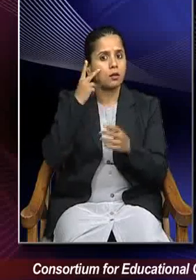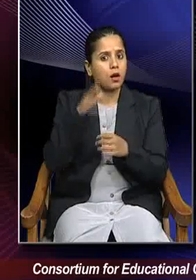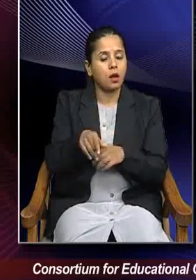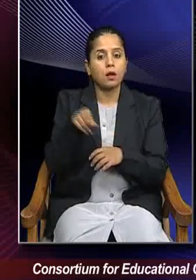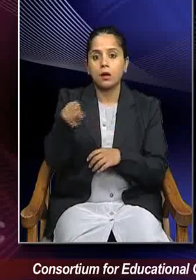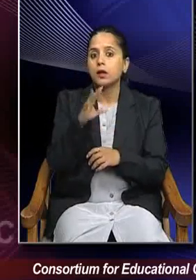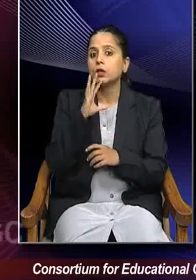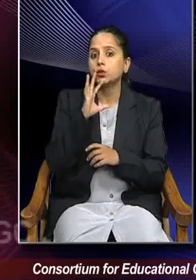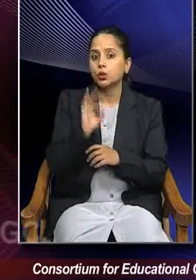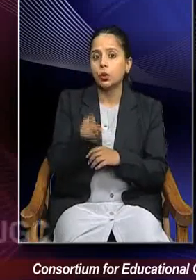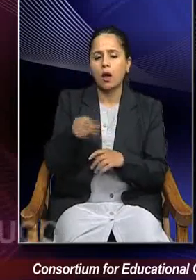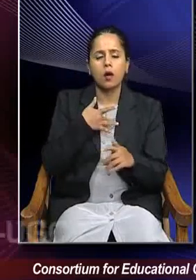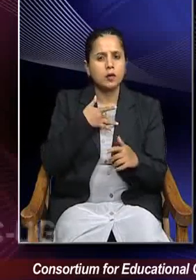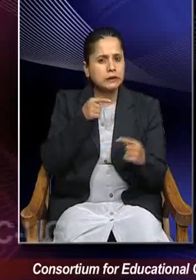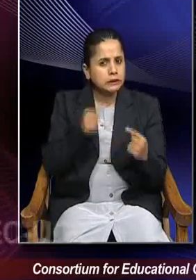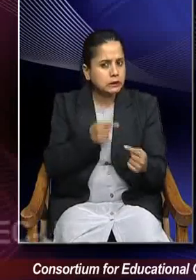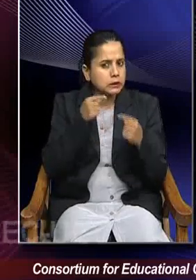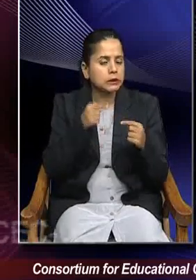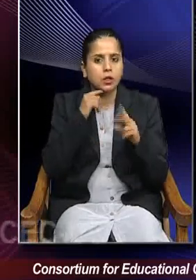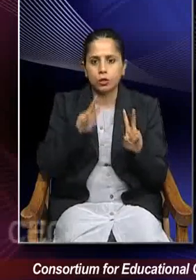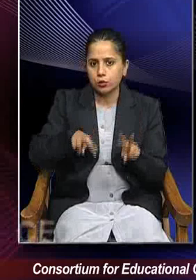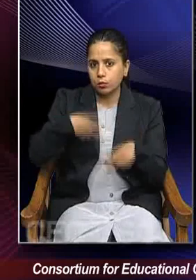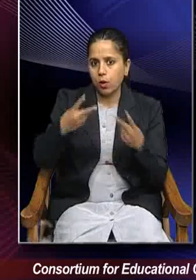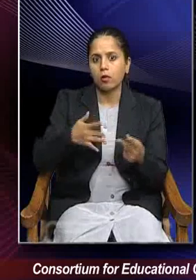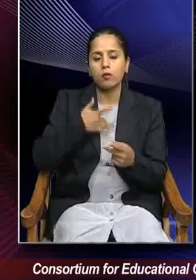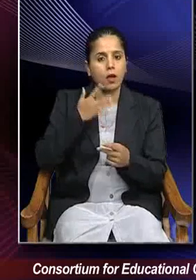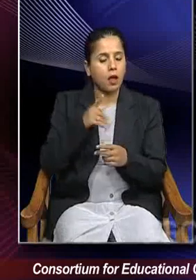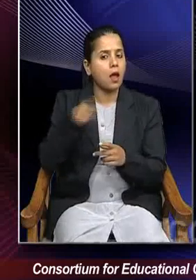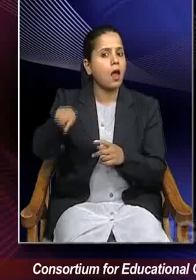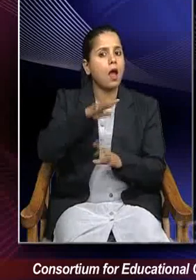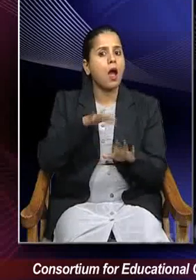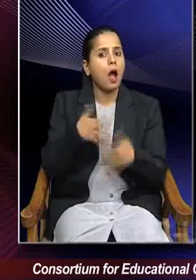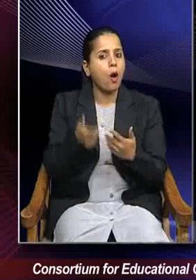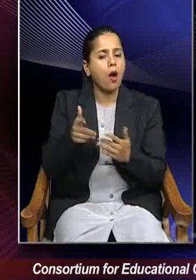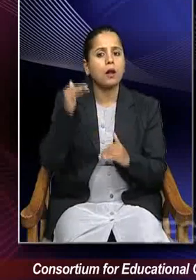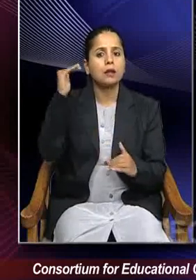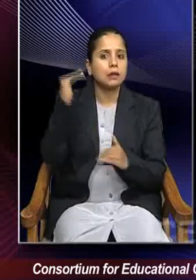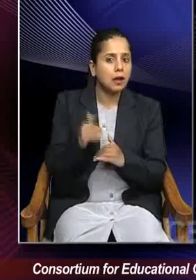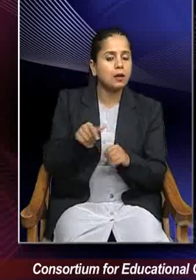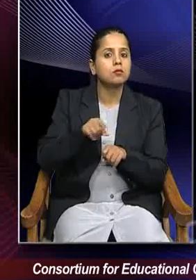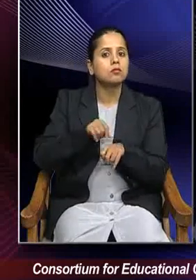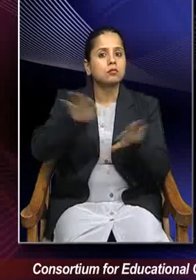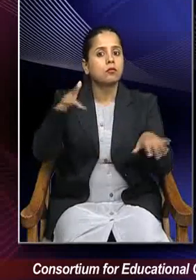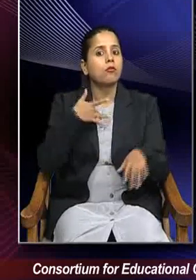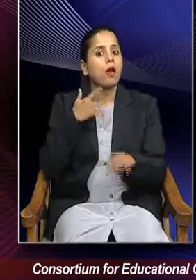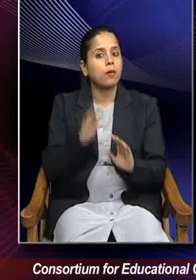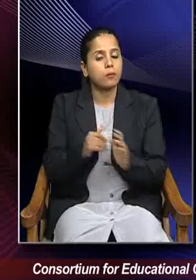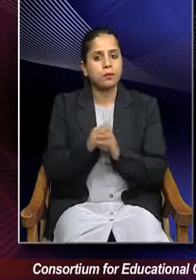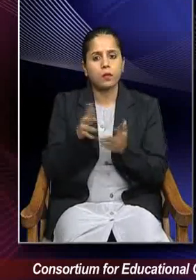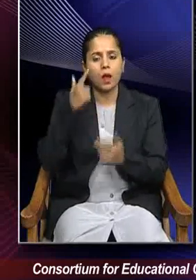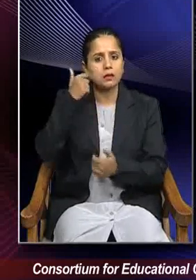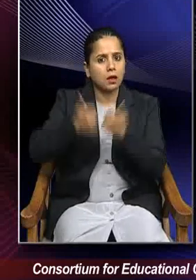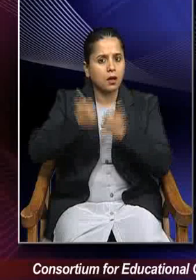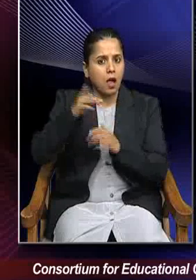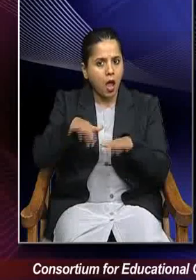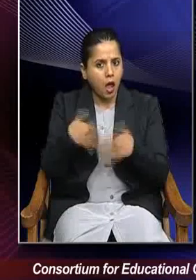much struggling to respond to how to minimize this spread, how to do testing, how